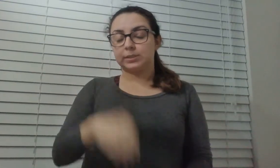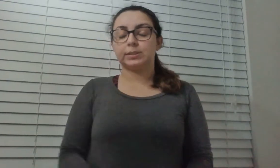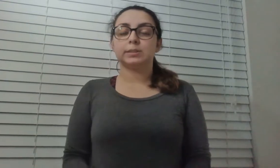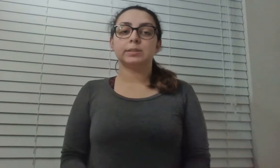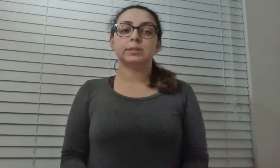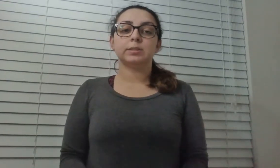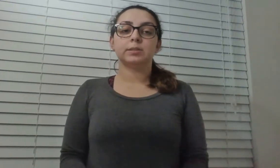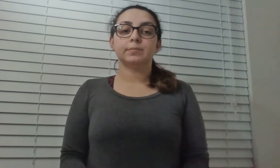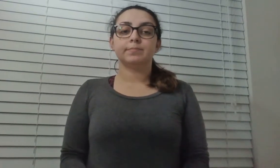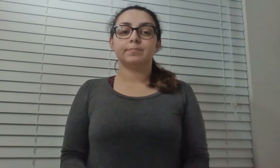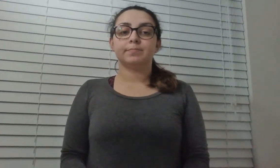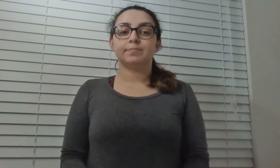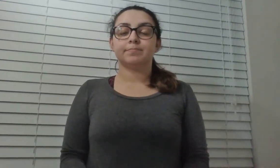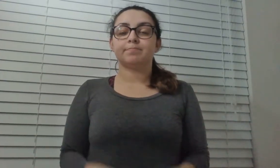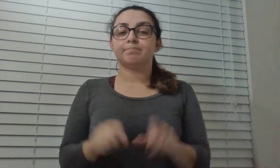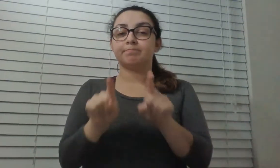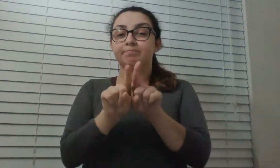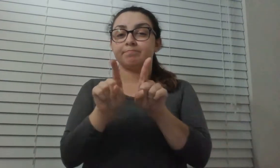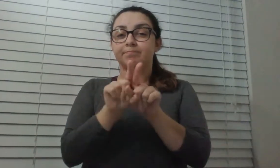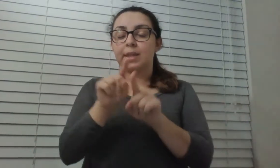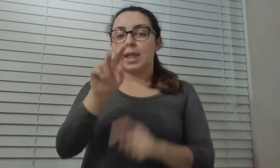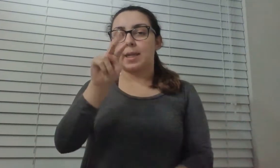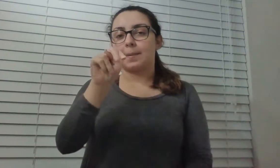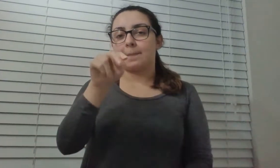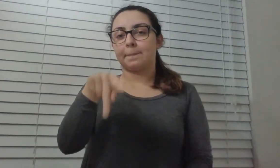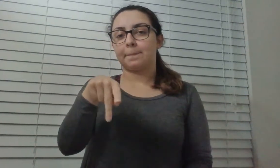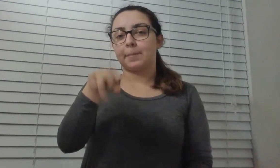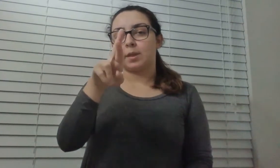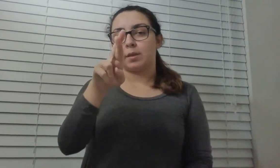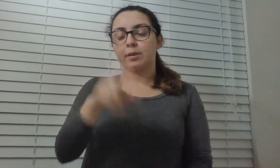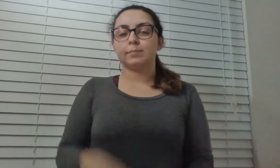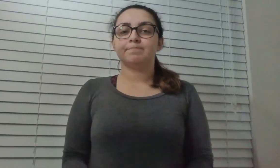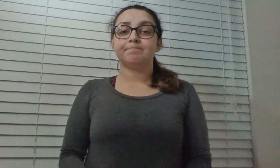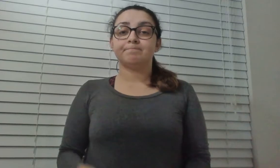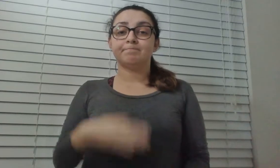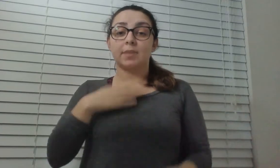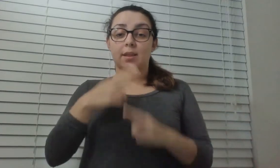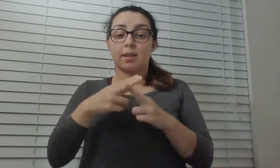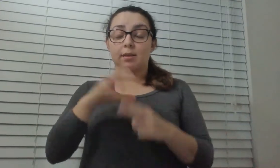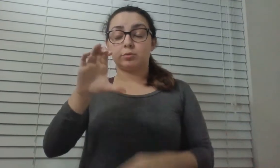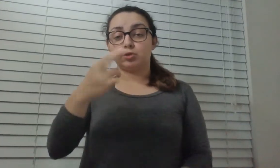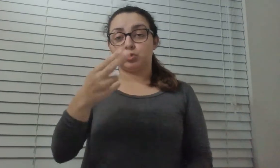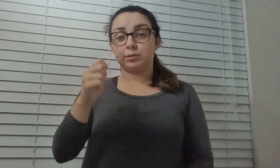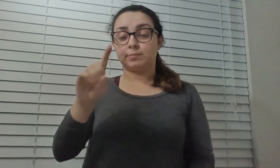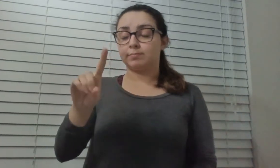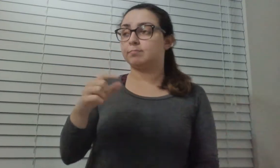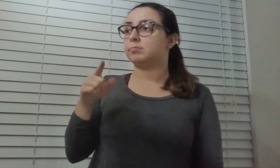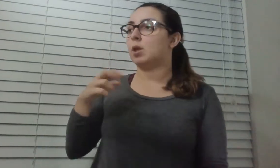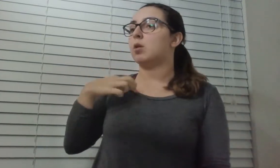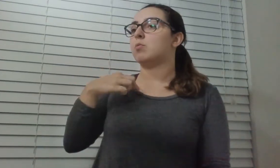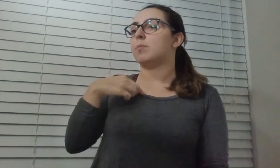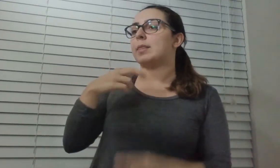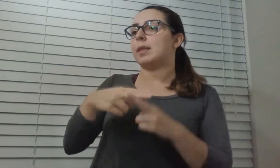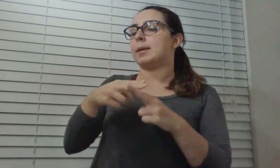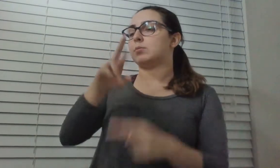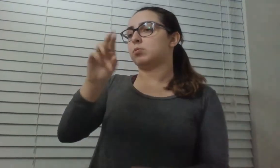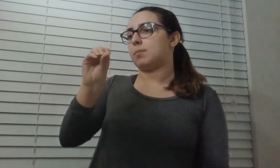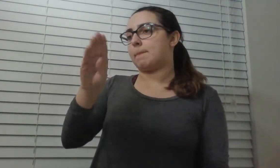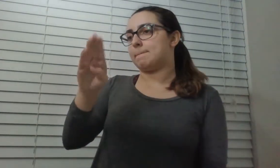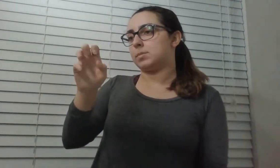and NPR. Hey, I'm Chad Abumrad, I'm Robert Krulwich. Radiolab, and today We're going to